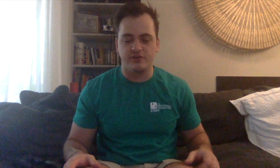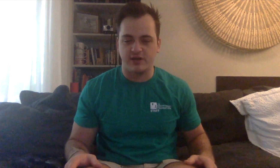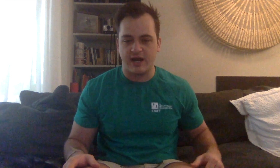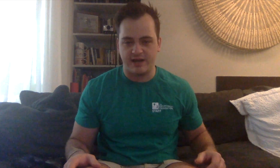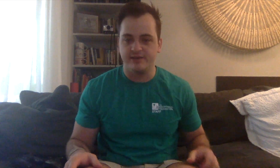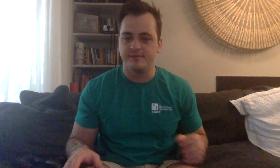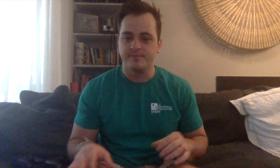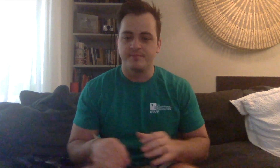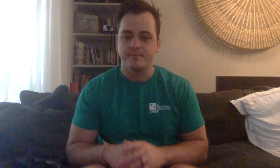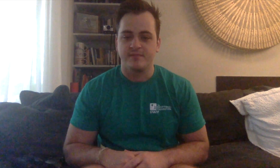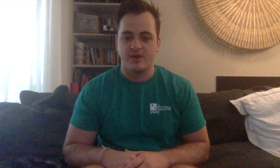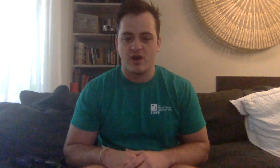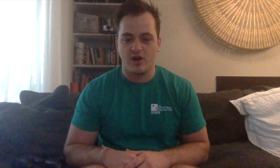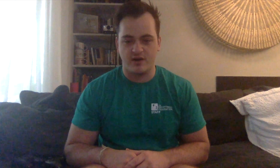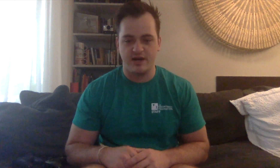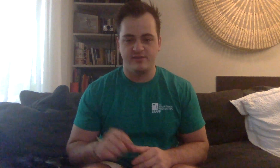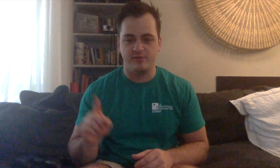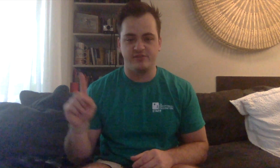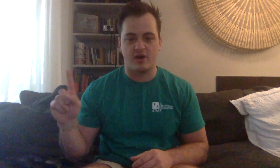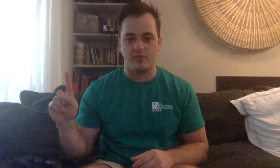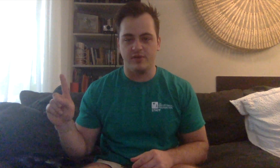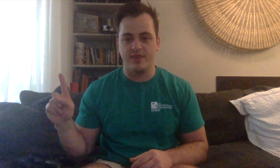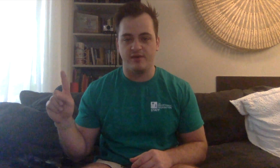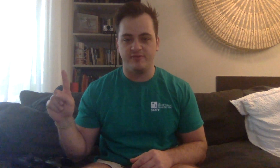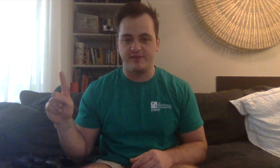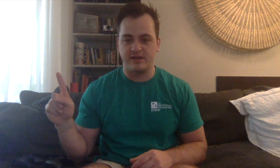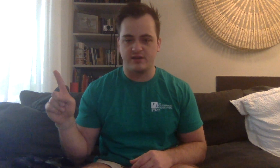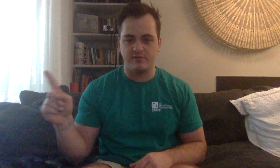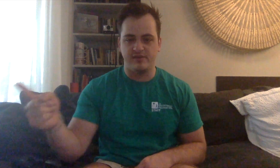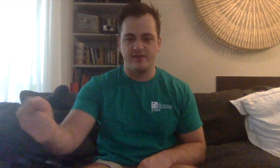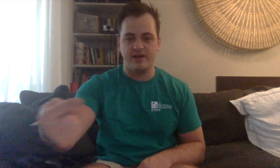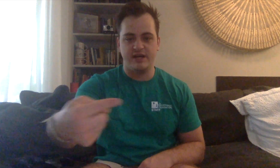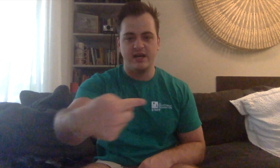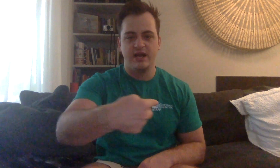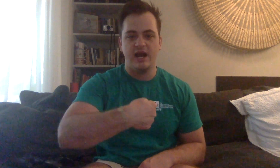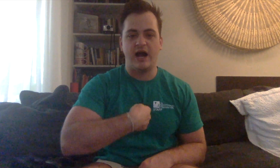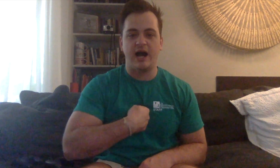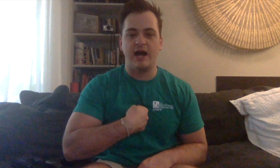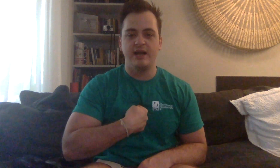God. All right, so we start with the finger and we say, I